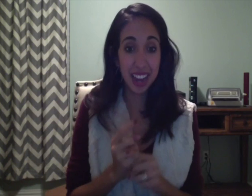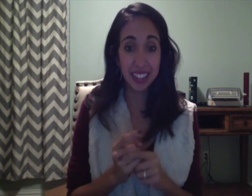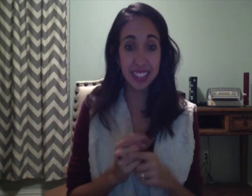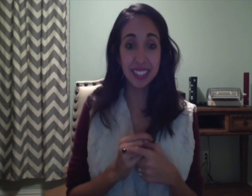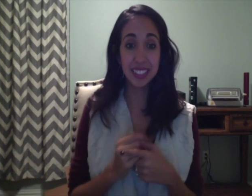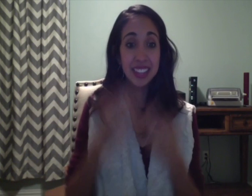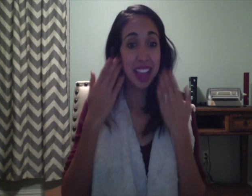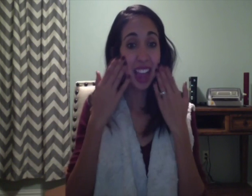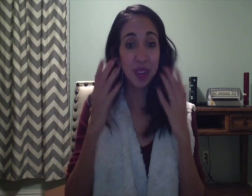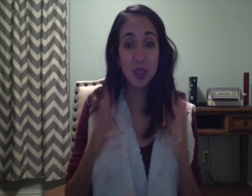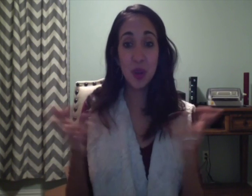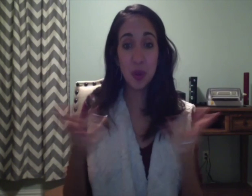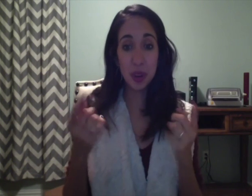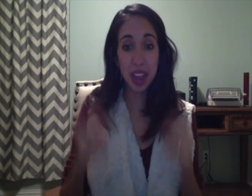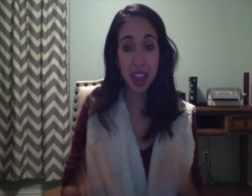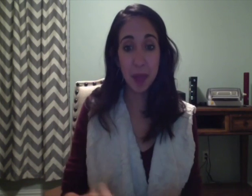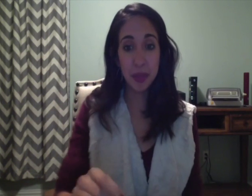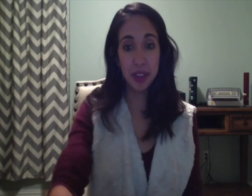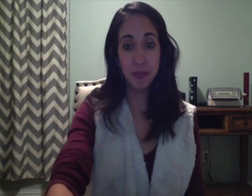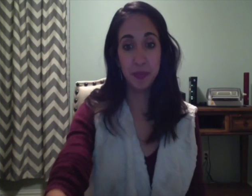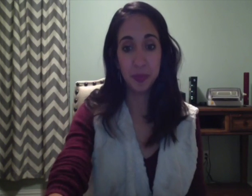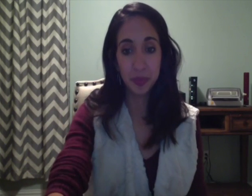Right. I don't know what would happen.